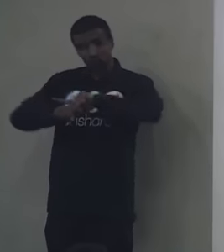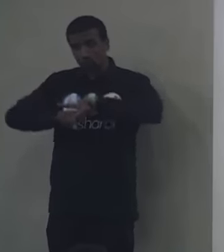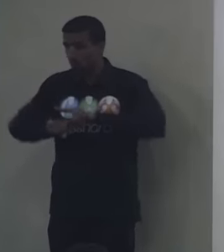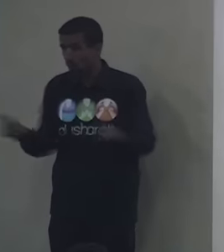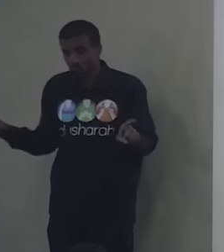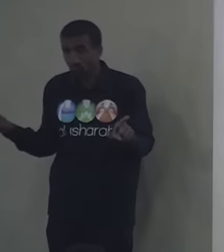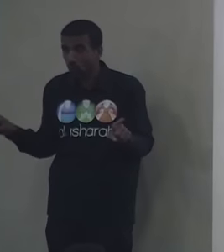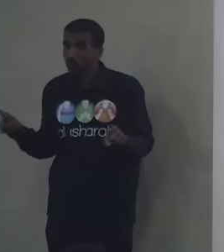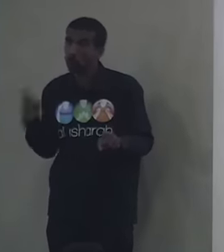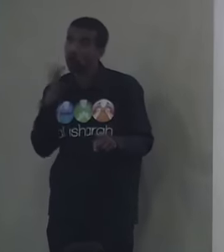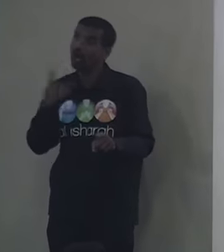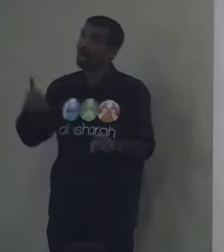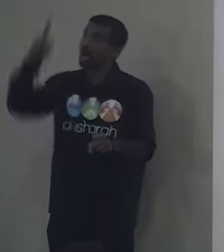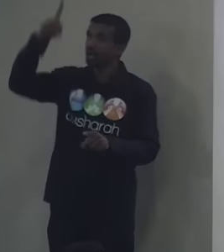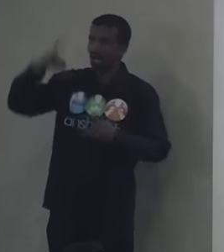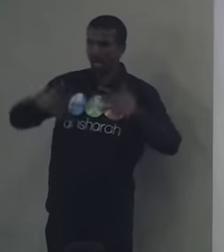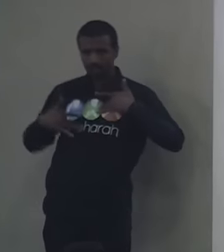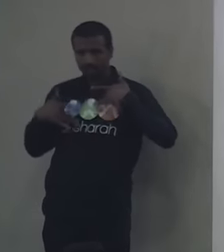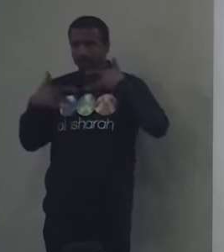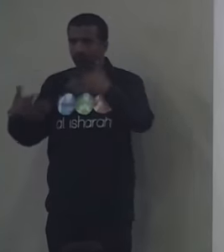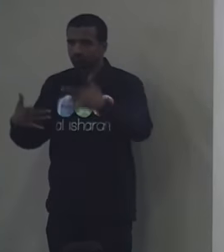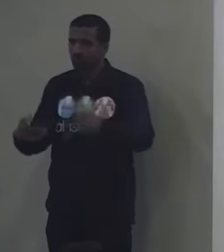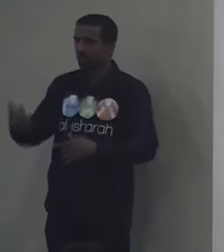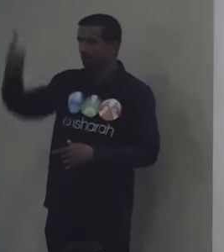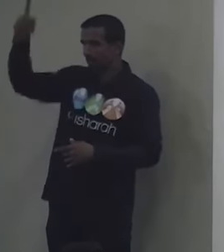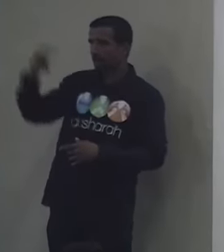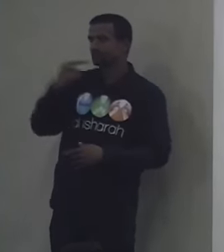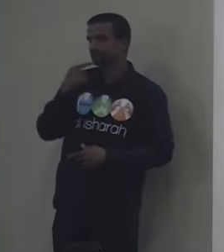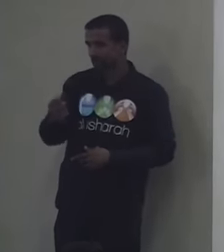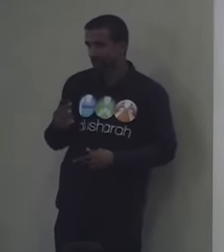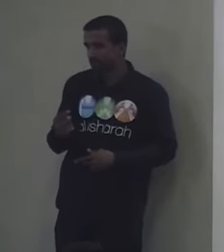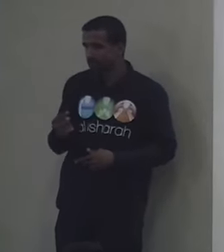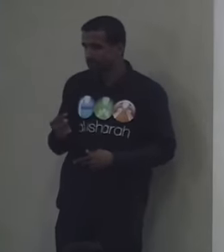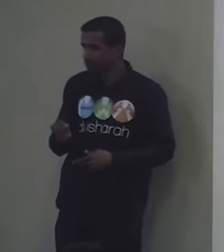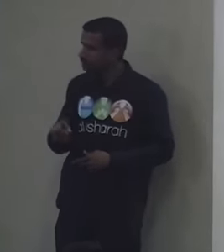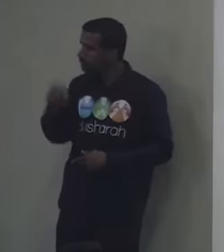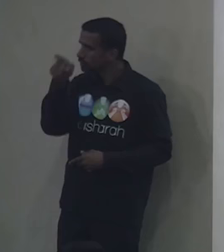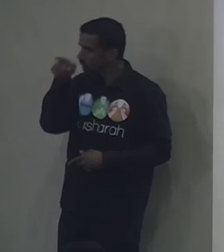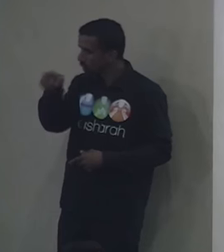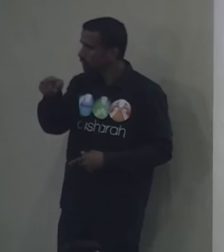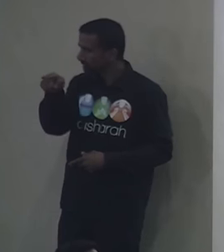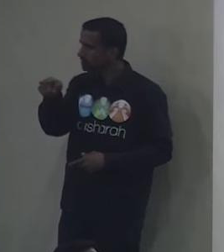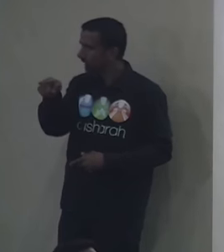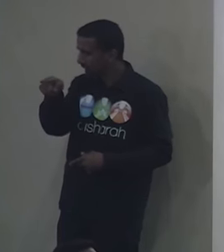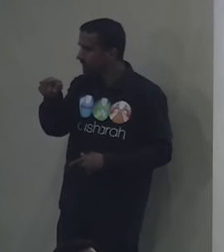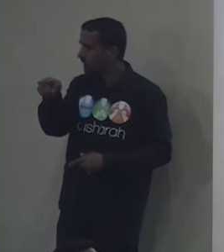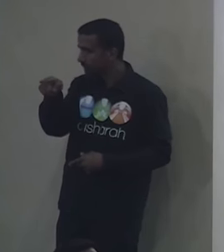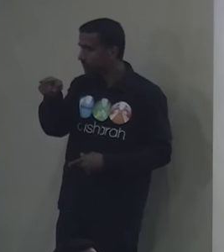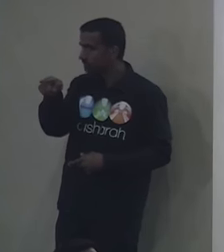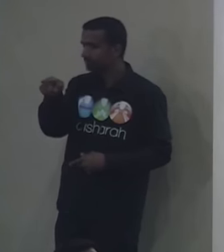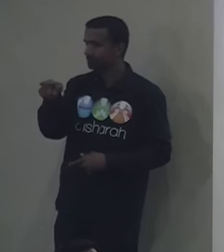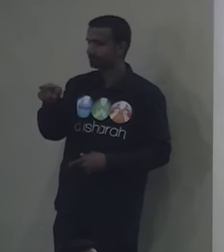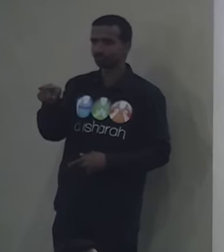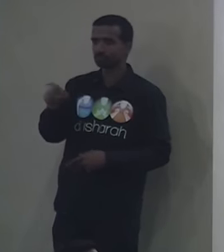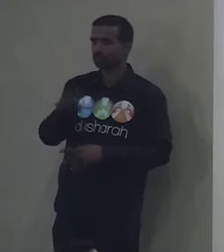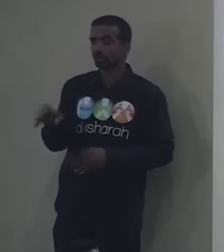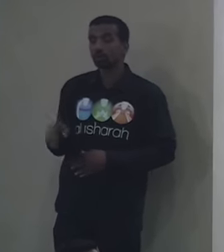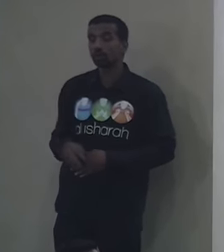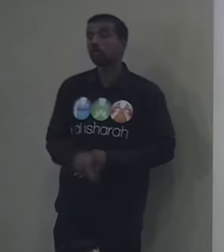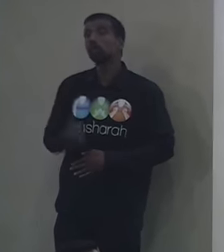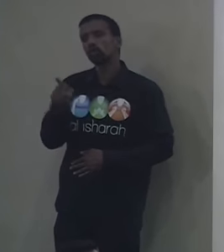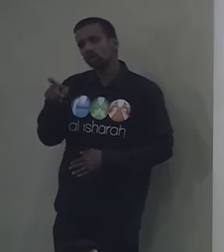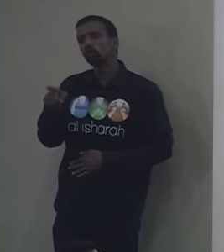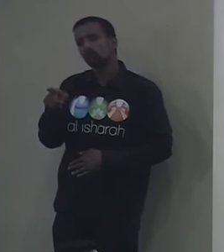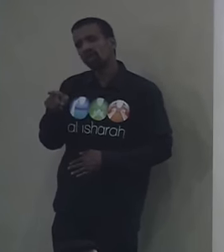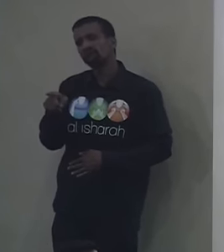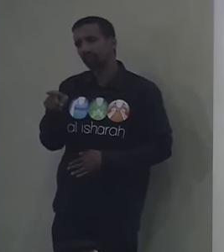He expresses, you're going to find out soon enough. And I'm not even going to say soon you will know, because the verb know doesn't even